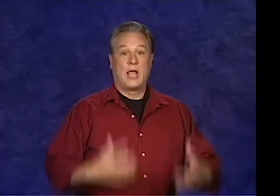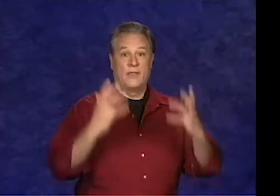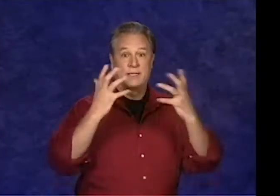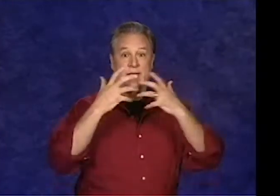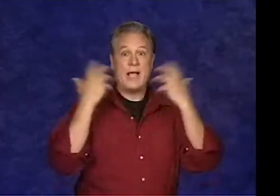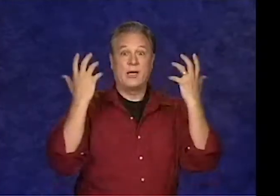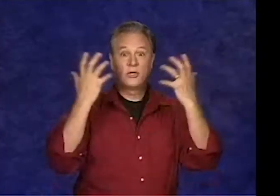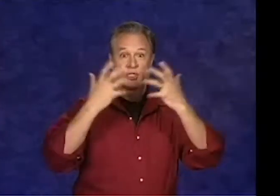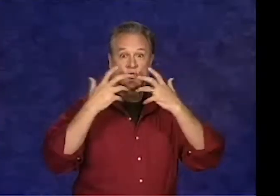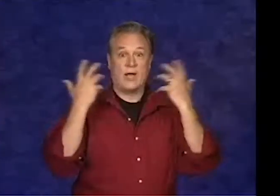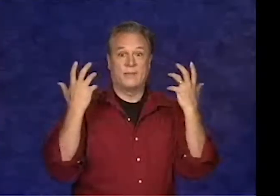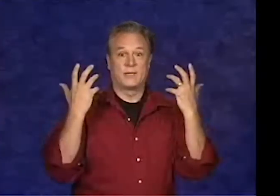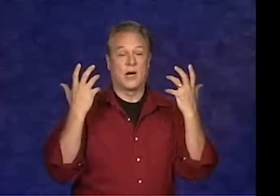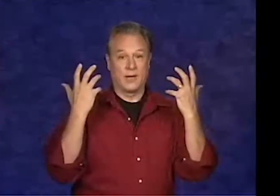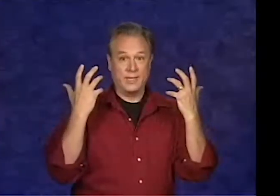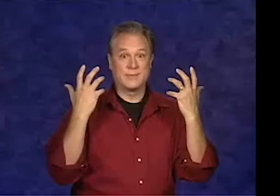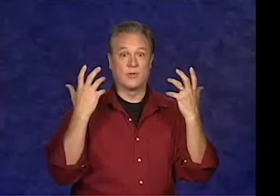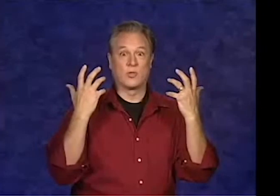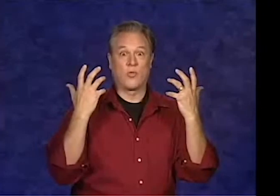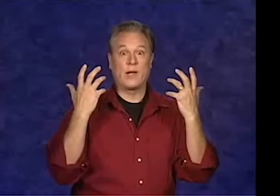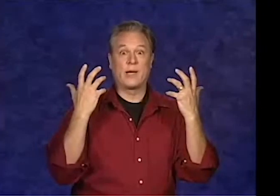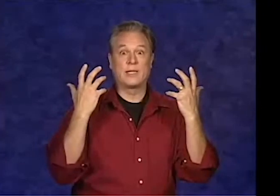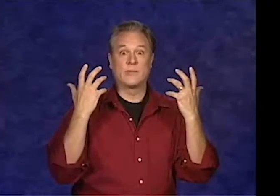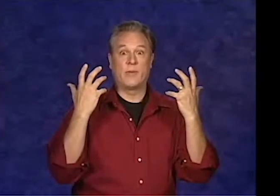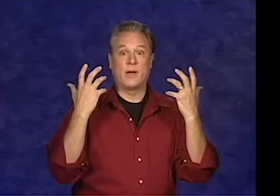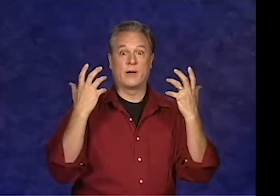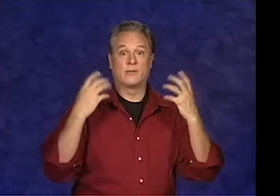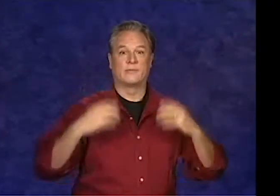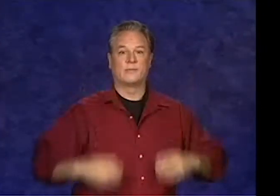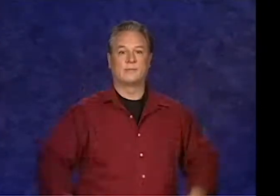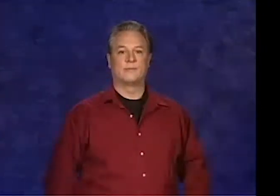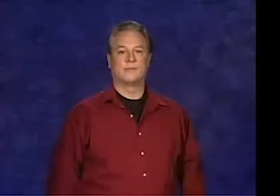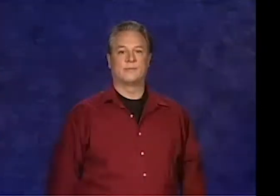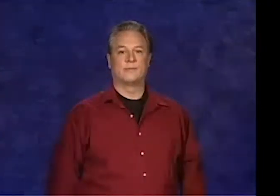The tiger's stripes are its most recognizable part.